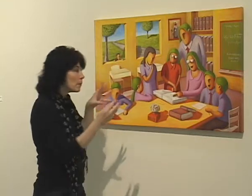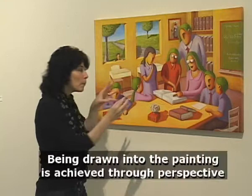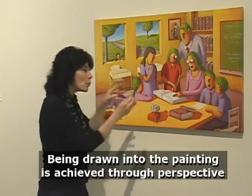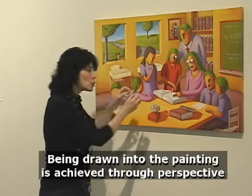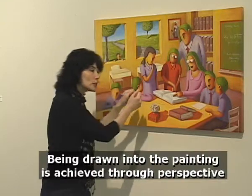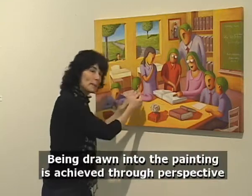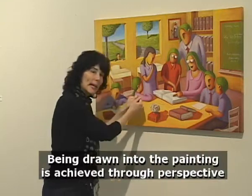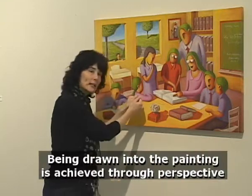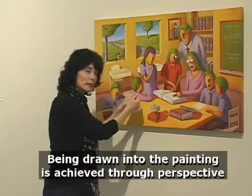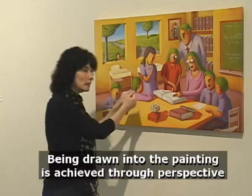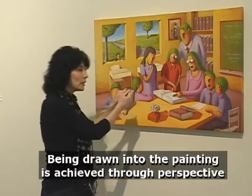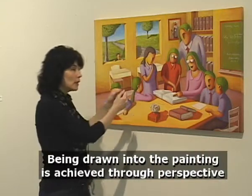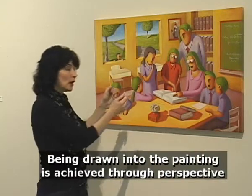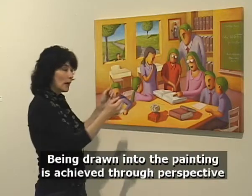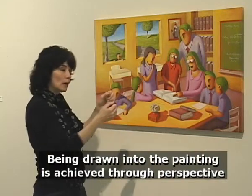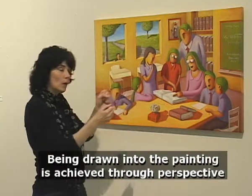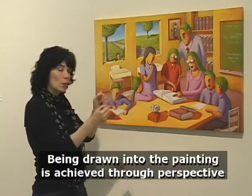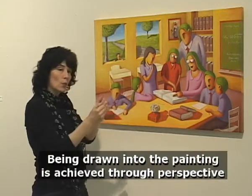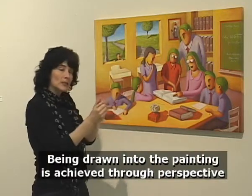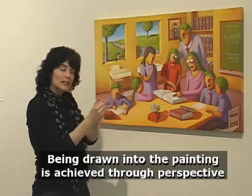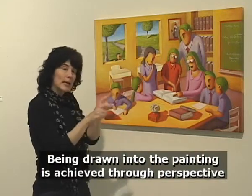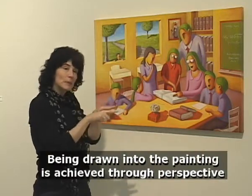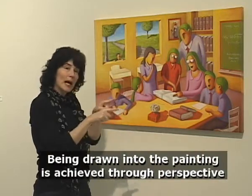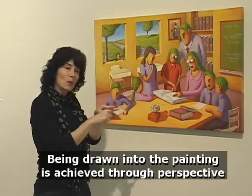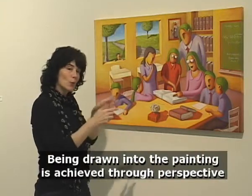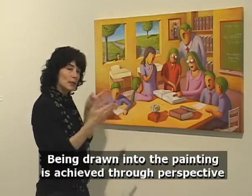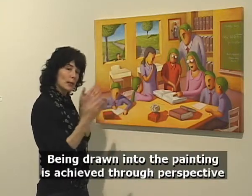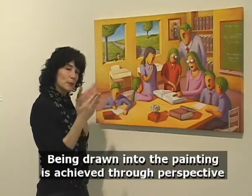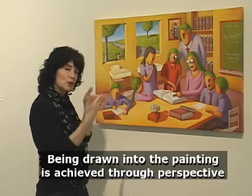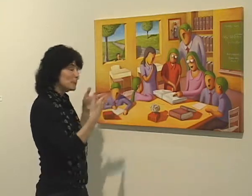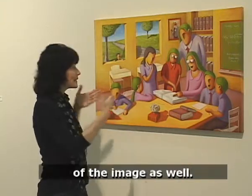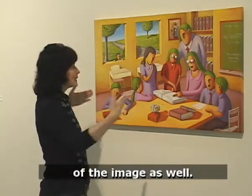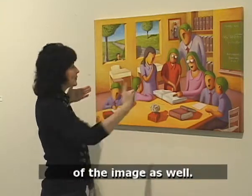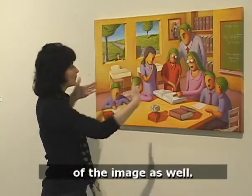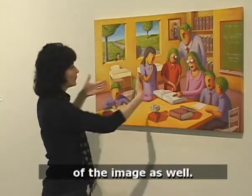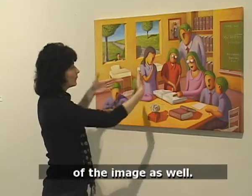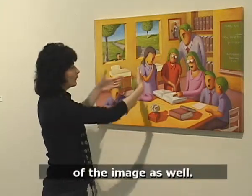Being drawn into the painting is achieved through perspective of the image as well.